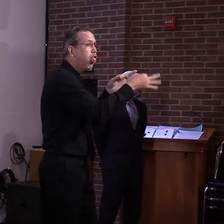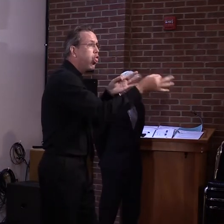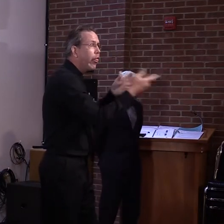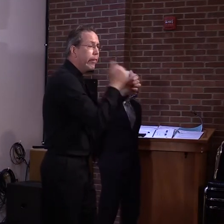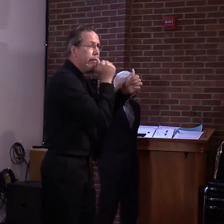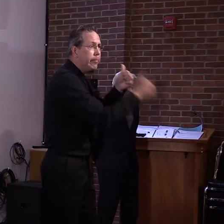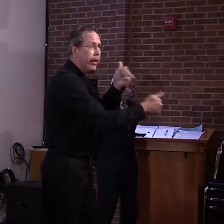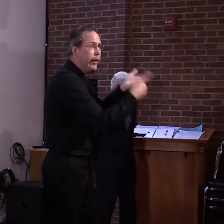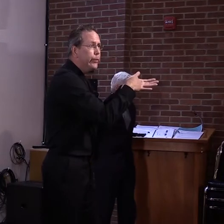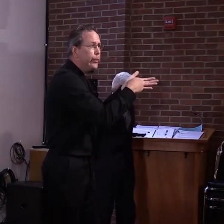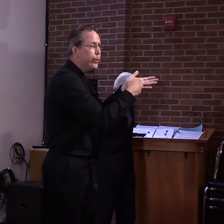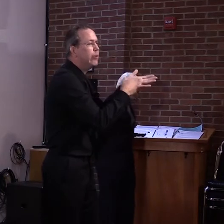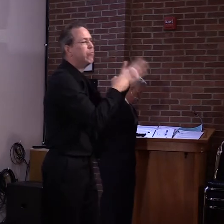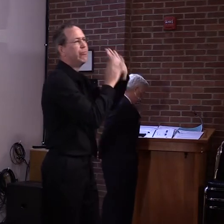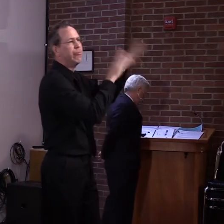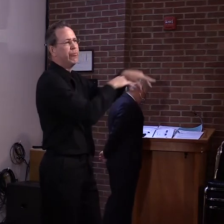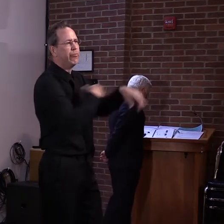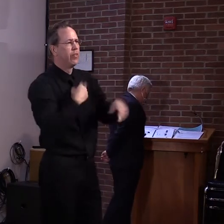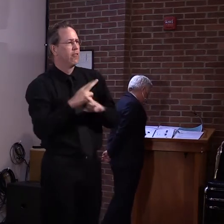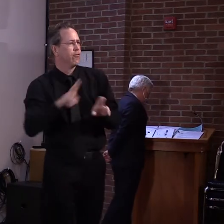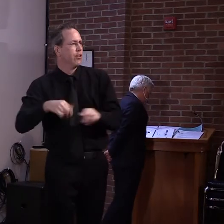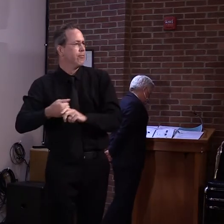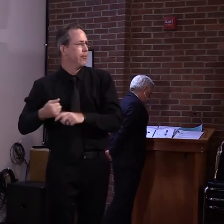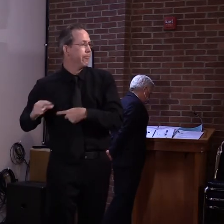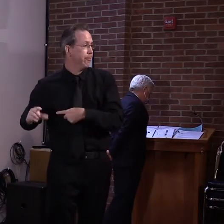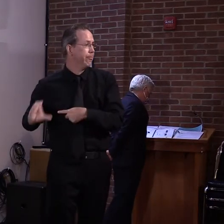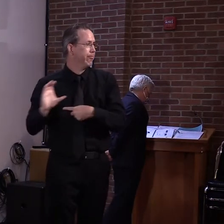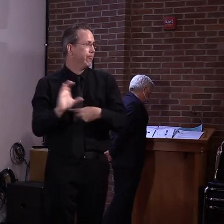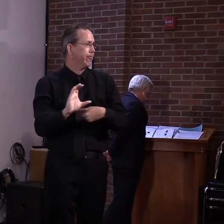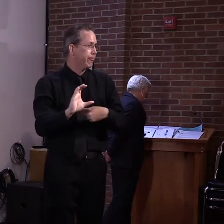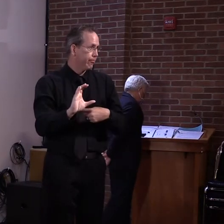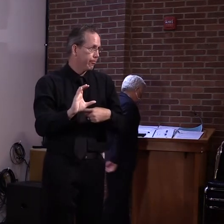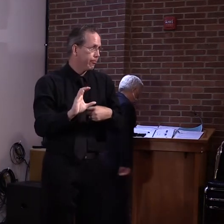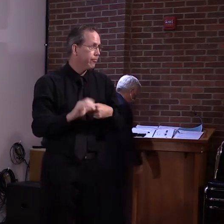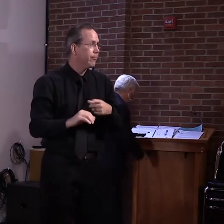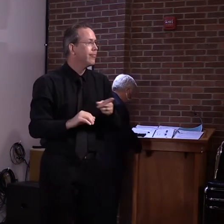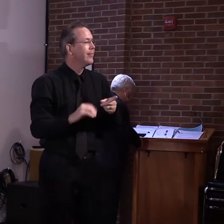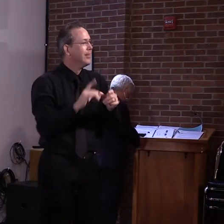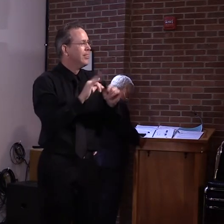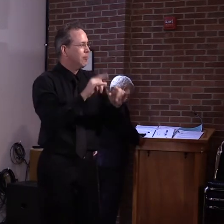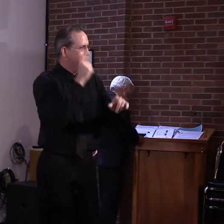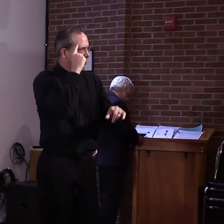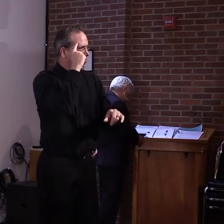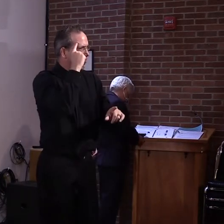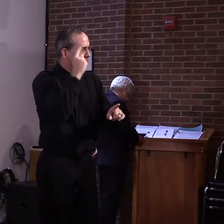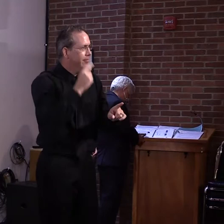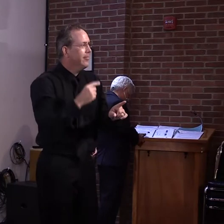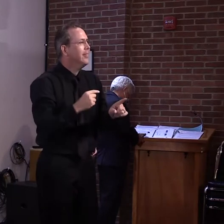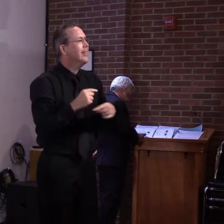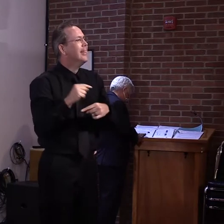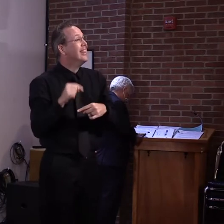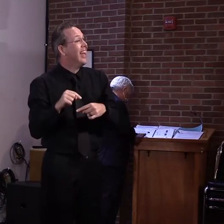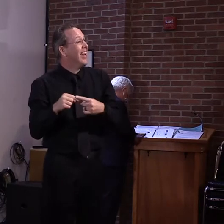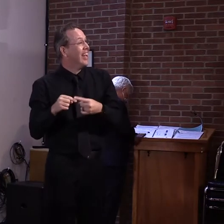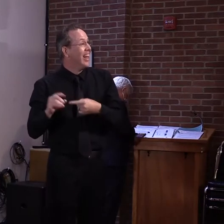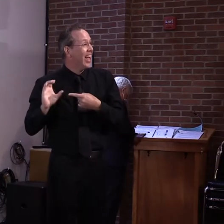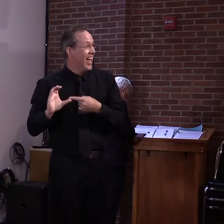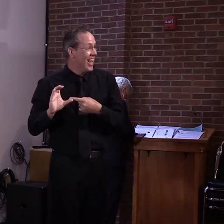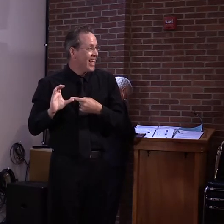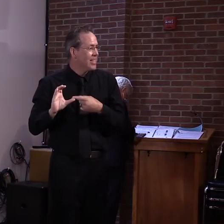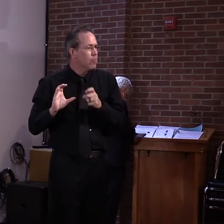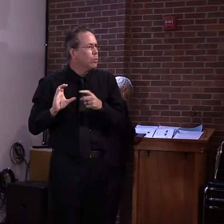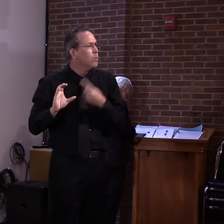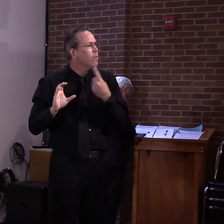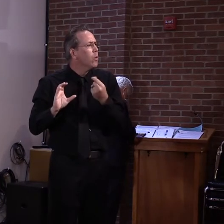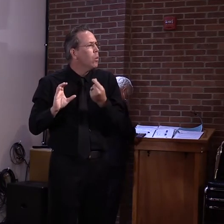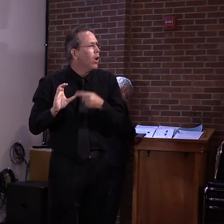use that money. But again, it's going to take, you know, we're going to have to do it at least a couple of months before the end of the